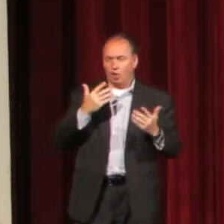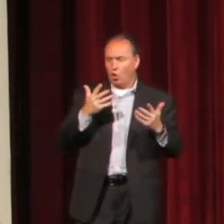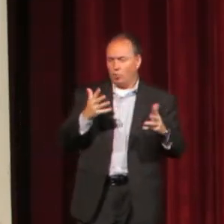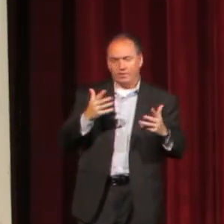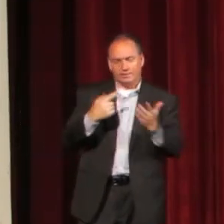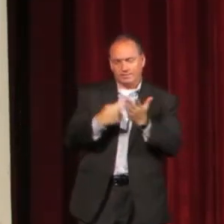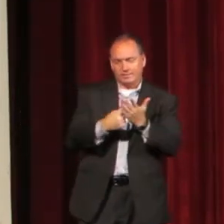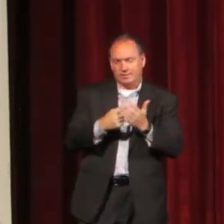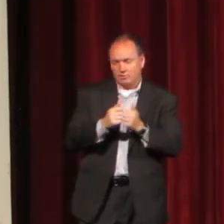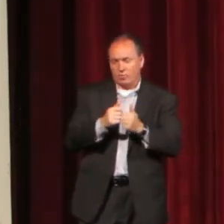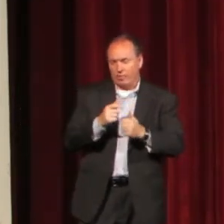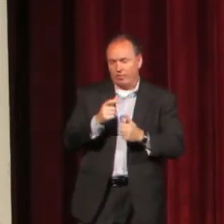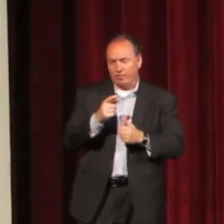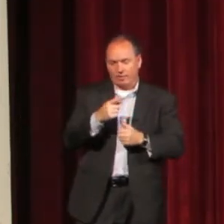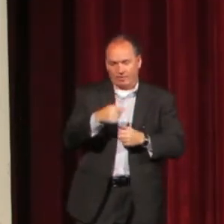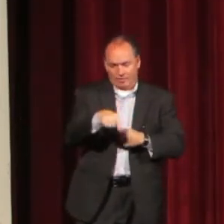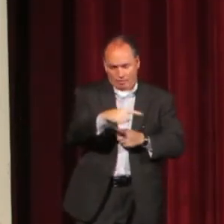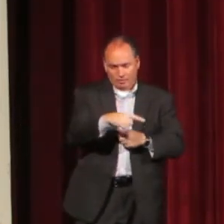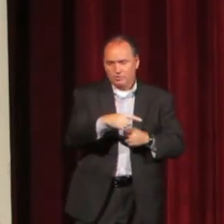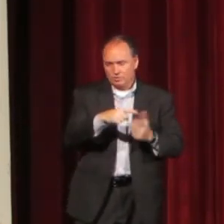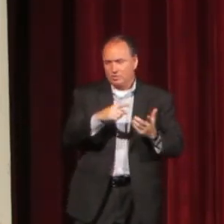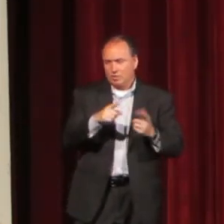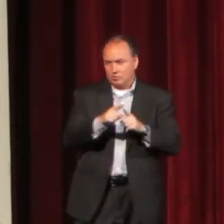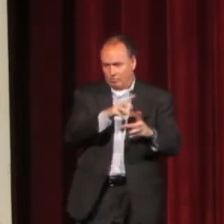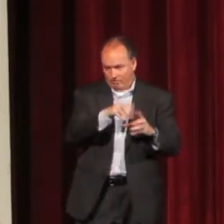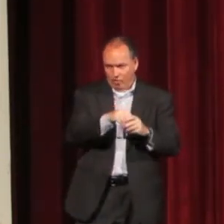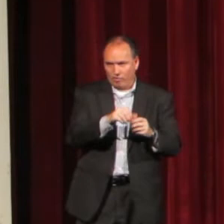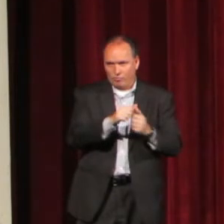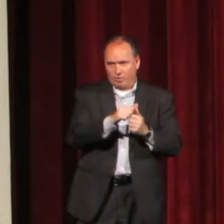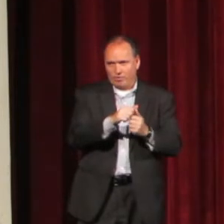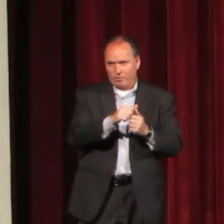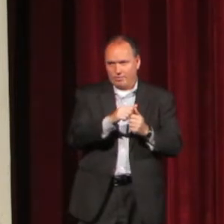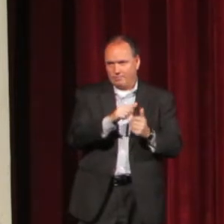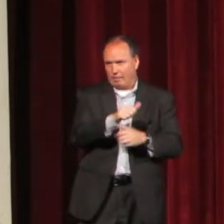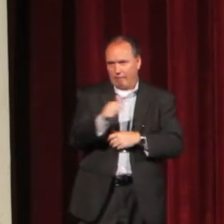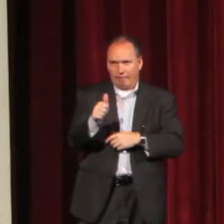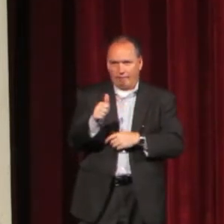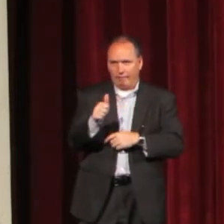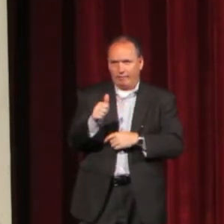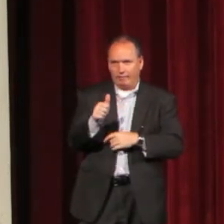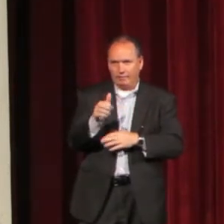already. We haven't involved them as far as any